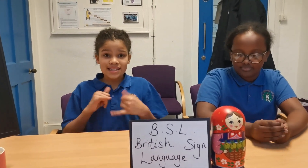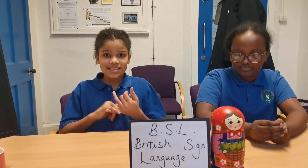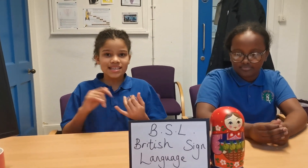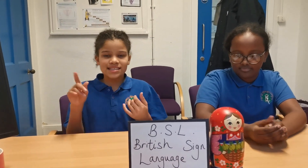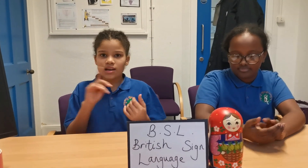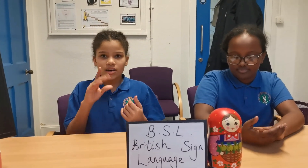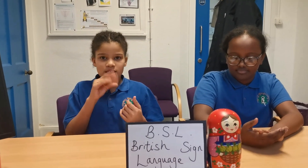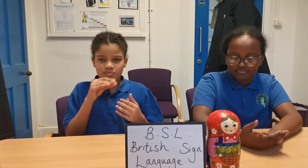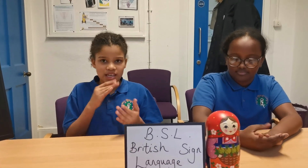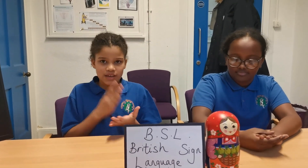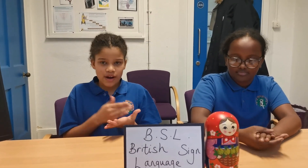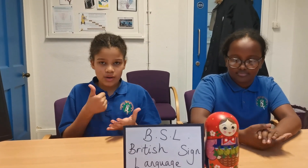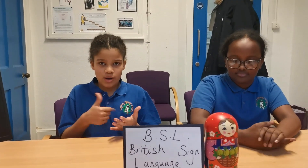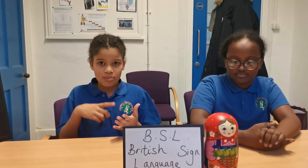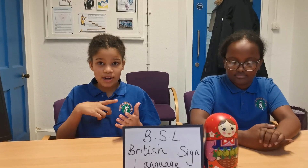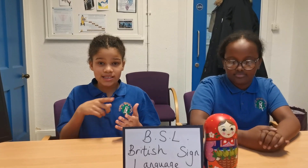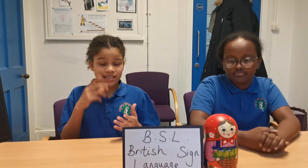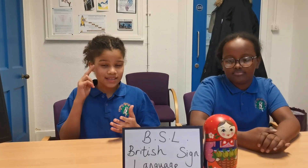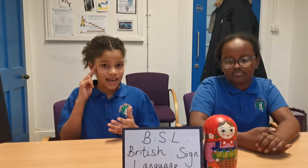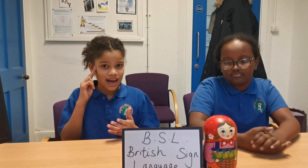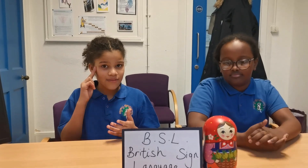since he can't speak very well because he's deaf,